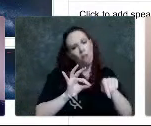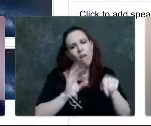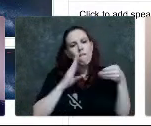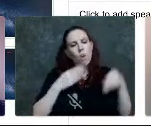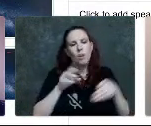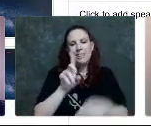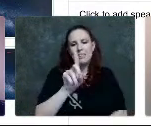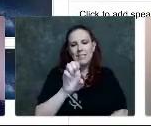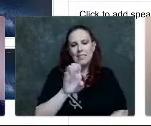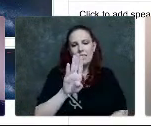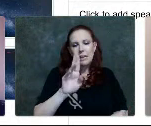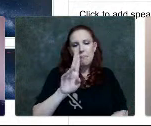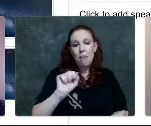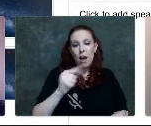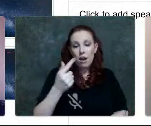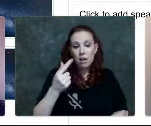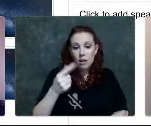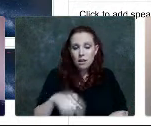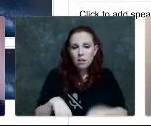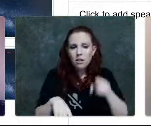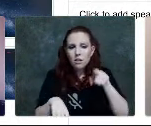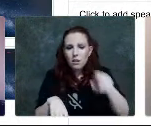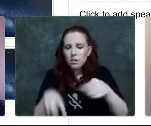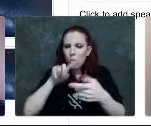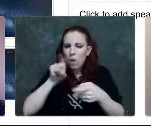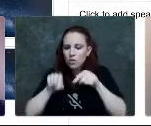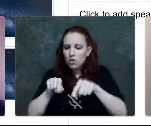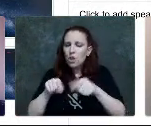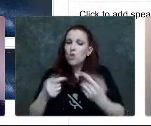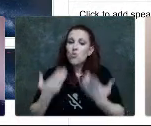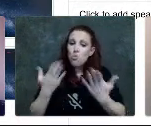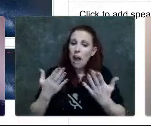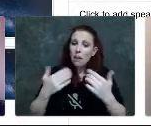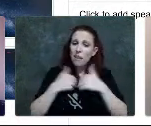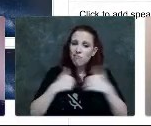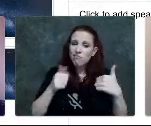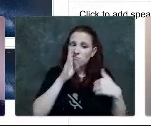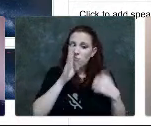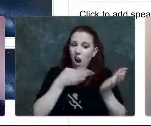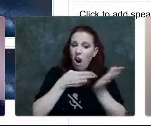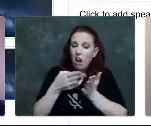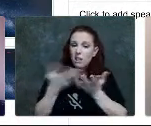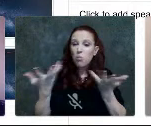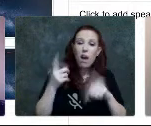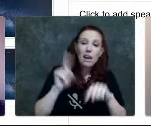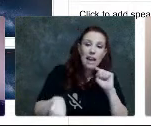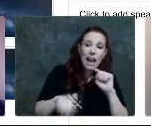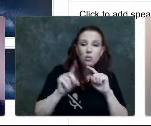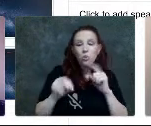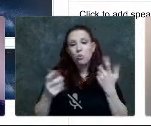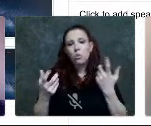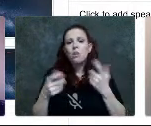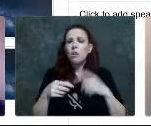Fake it till do you recommend being completely honest with what you can't do or dodge? Yeah, I think being honest is useful. Don't put yourself